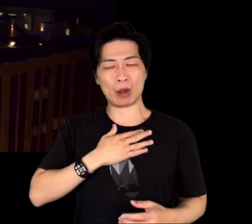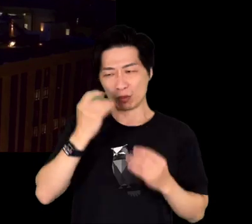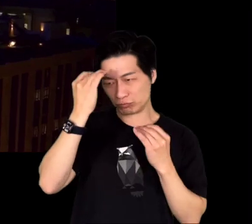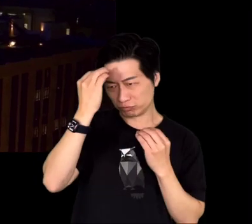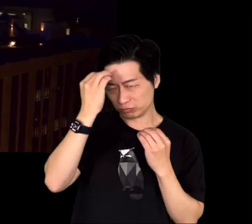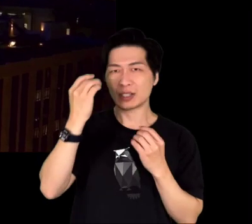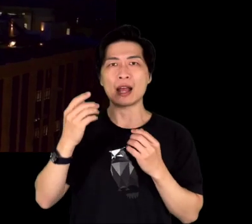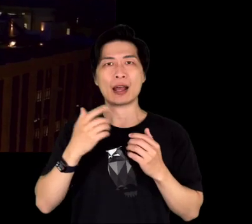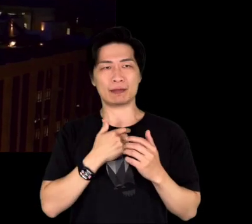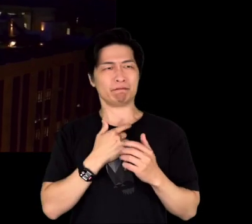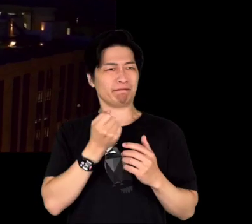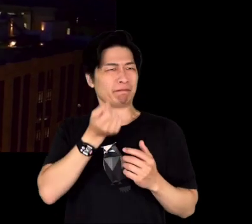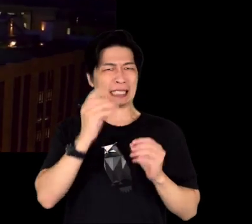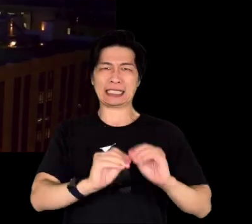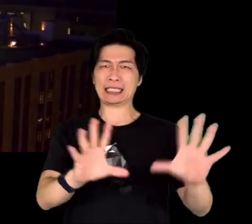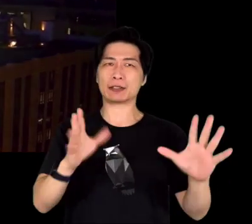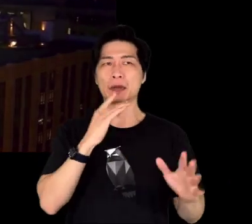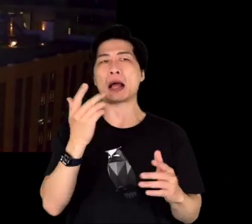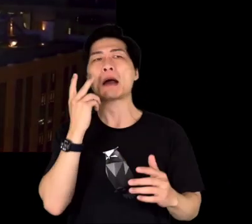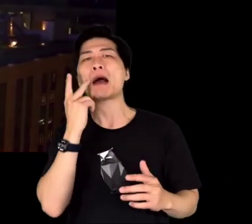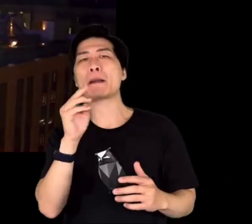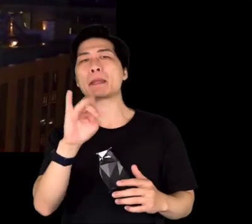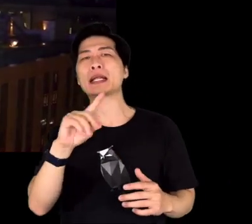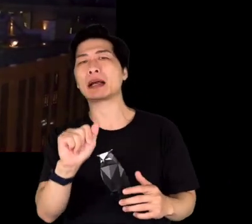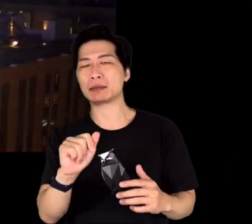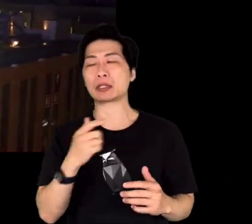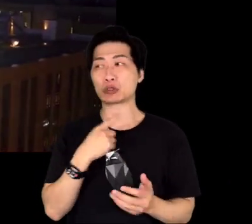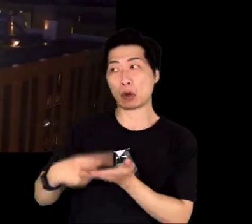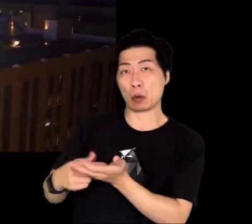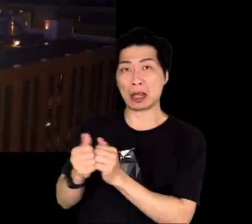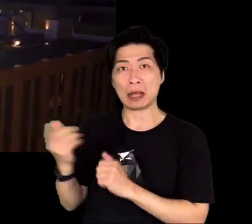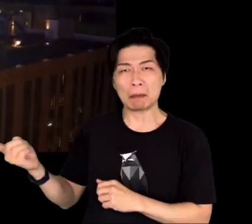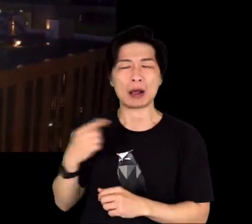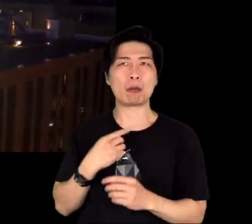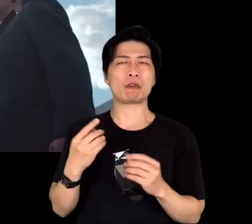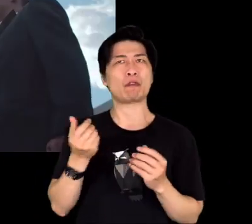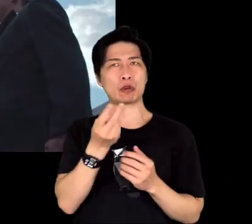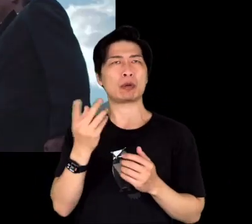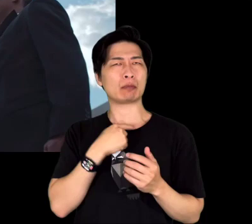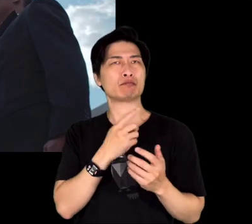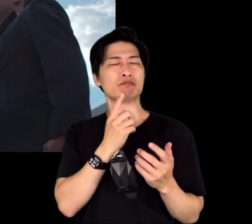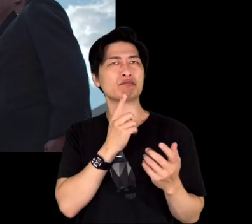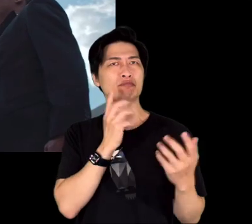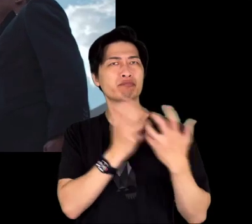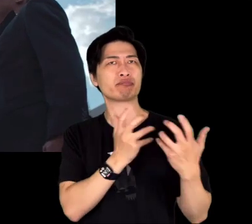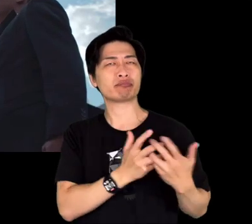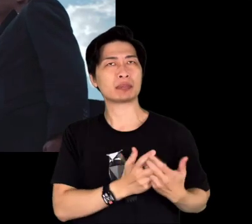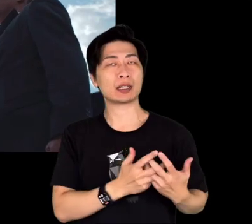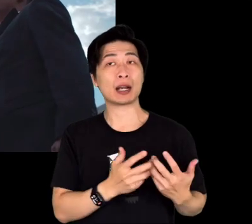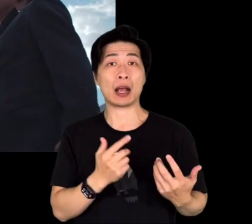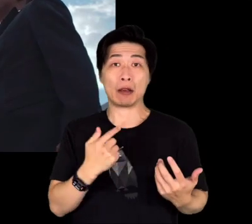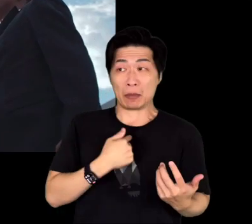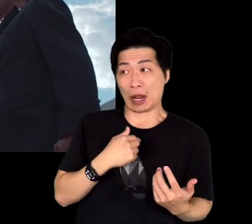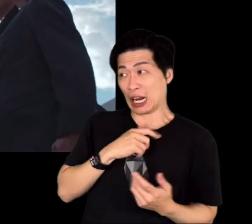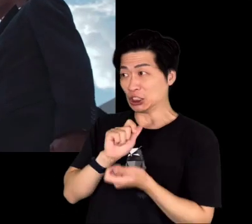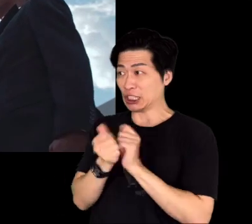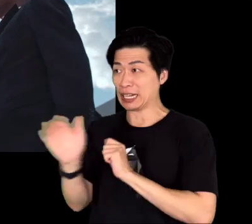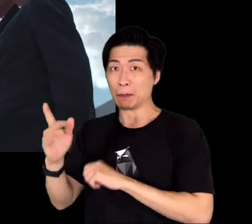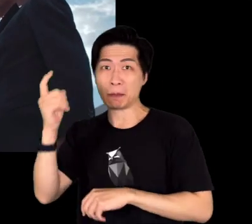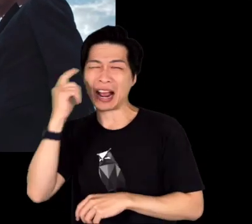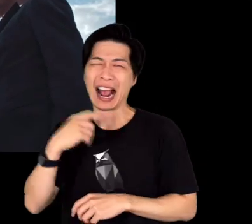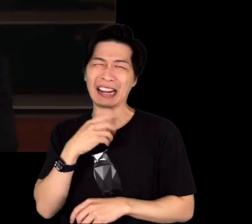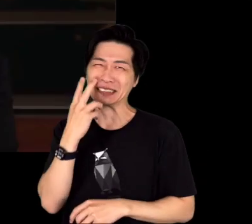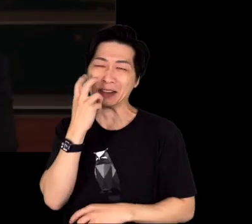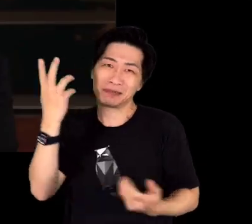is doing to the media landscape, and as I talked through it with him, a number of things clicked for me. And also for him, although I'm not sure if I changed his mind on